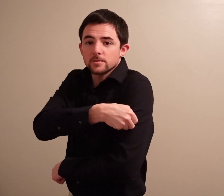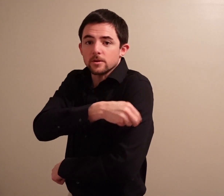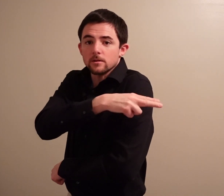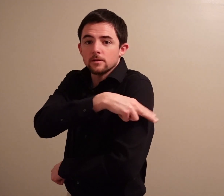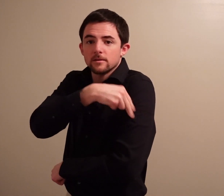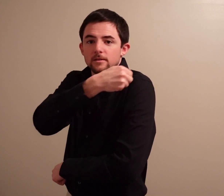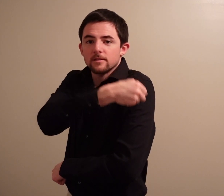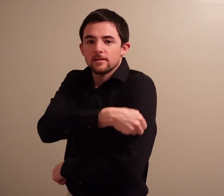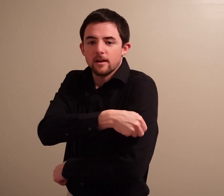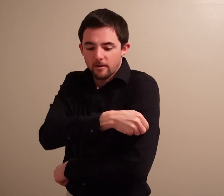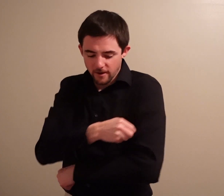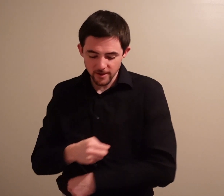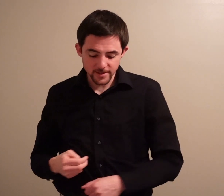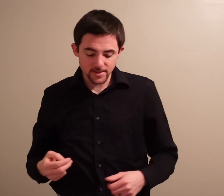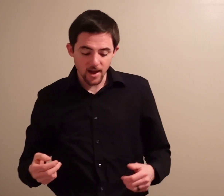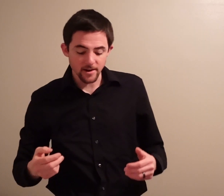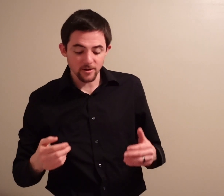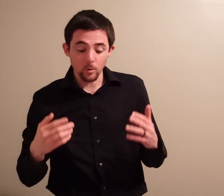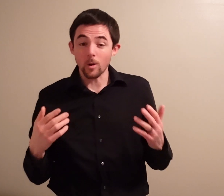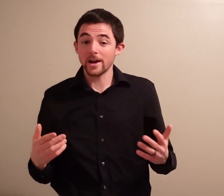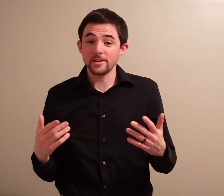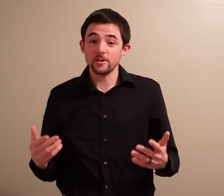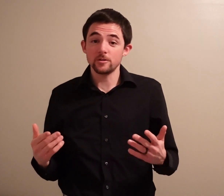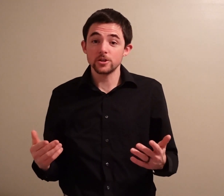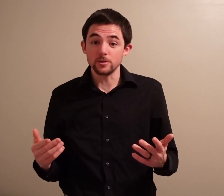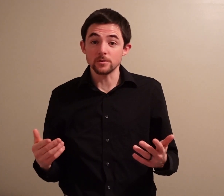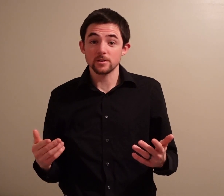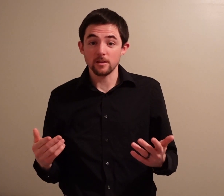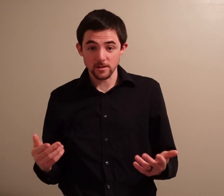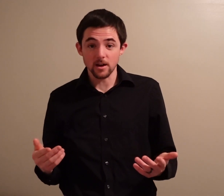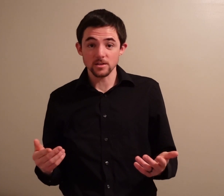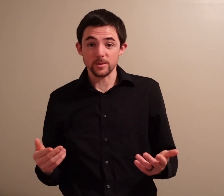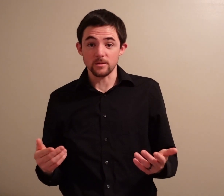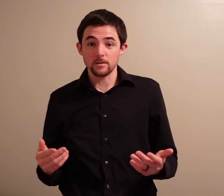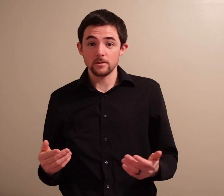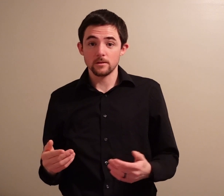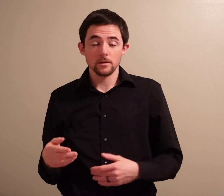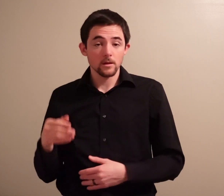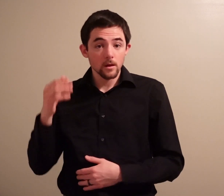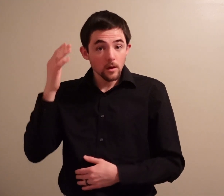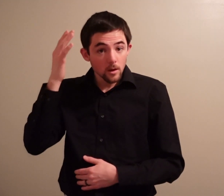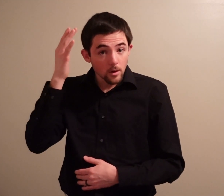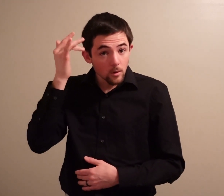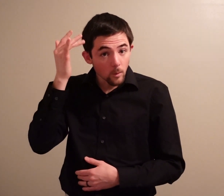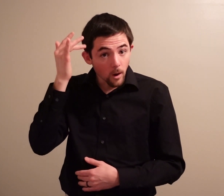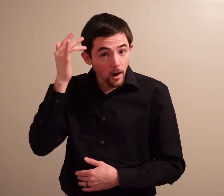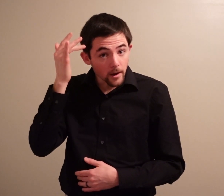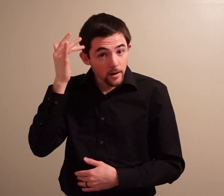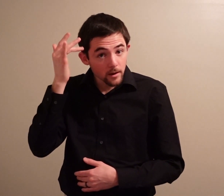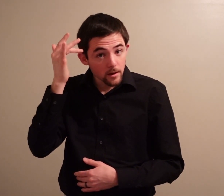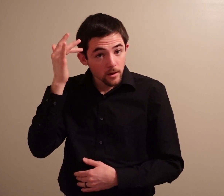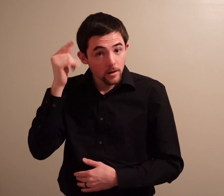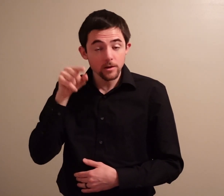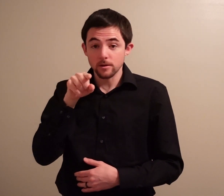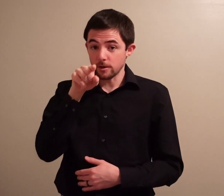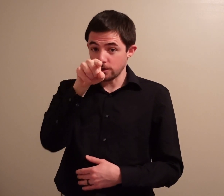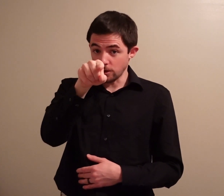Hospital. All right, let's sign. Why did you choose this hospital? Why did